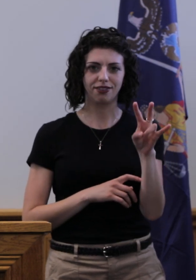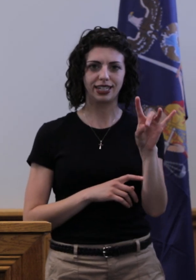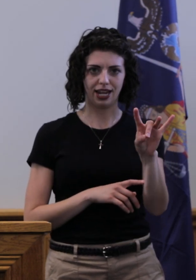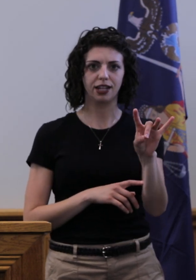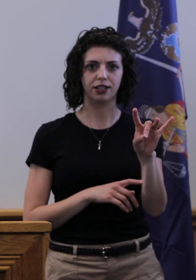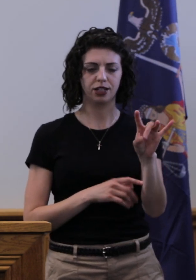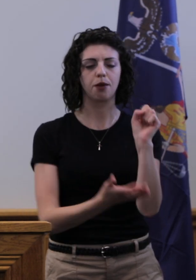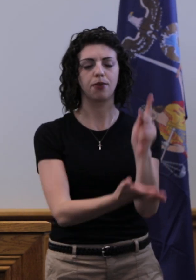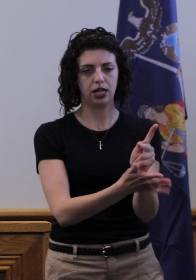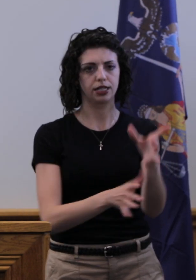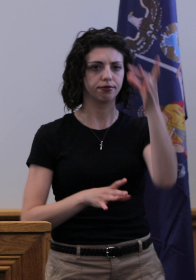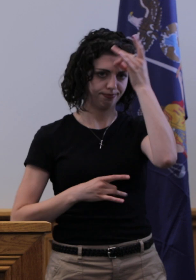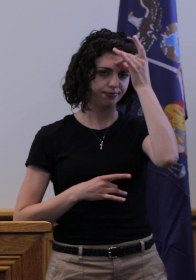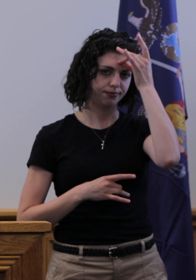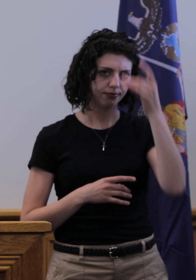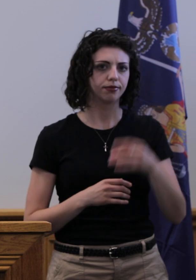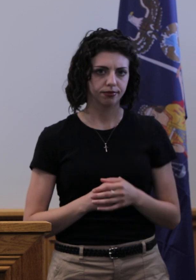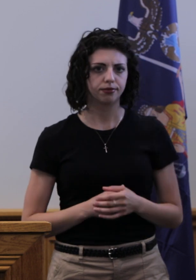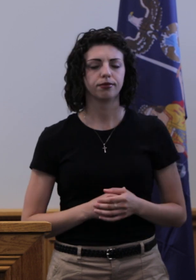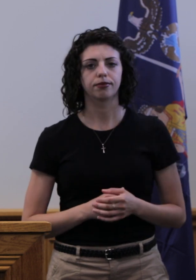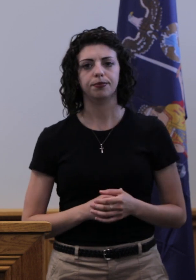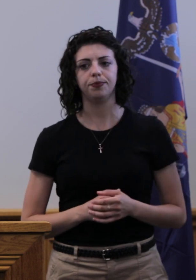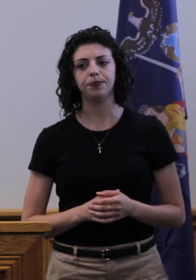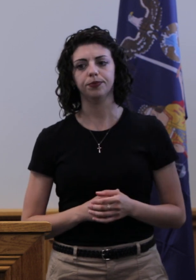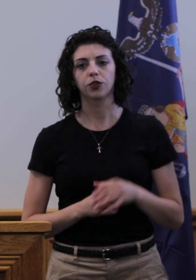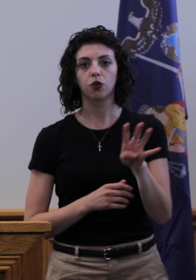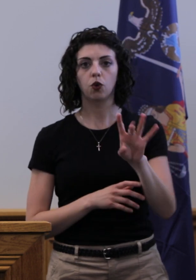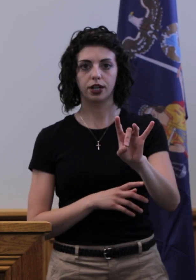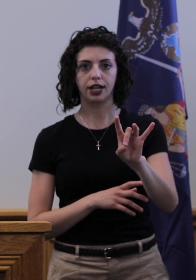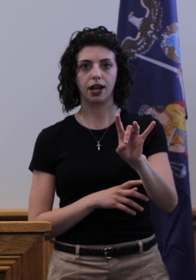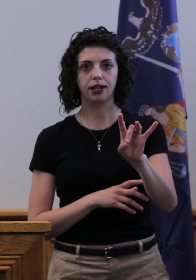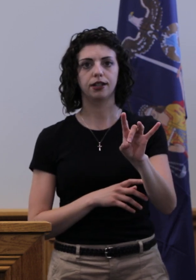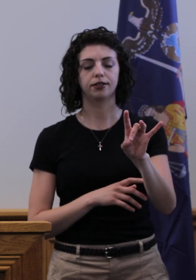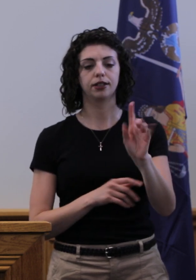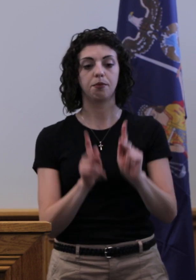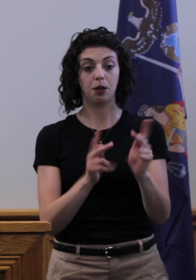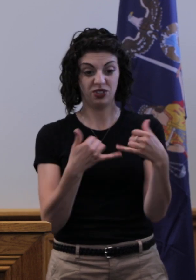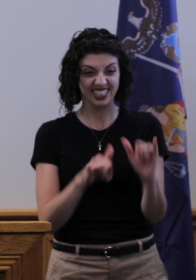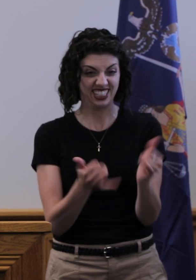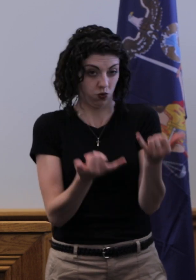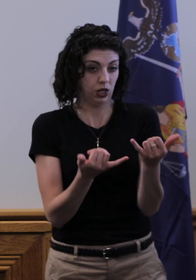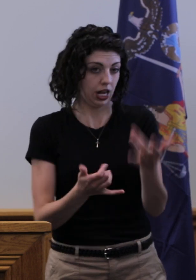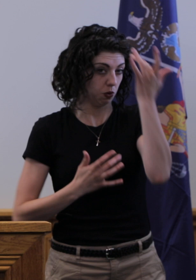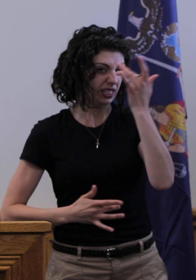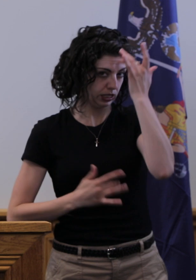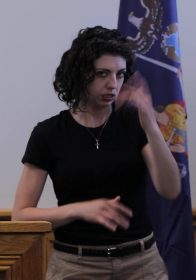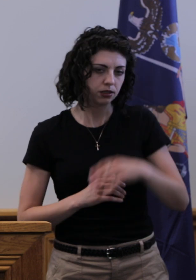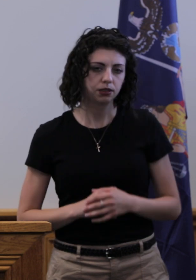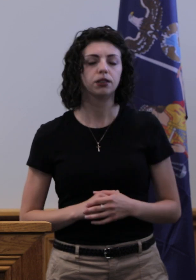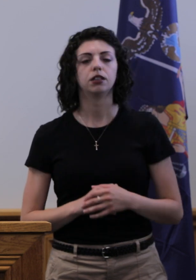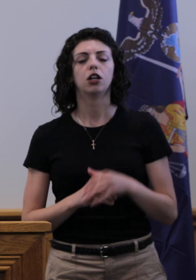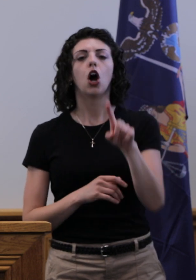178 positive test results returned, 48 active COVID-19 cases,